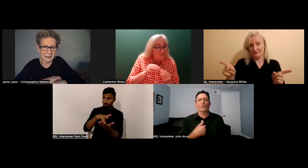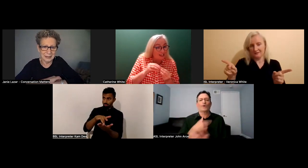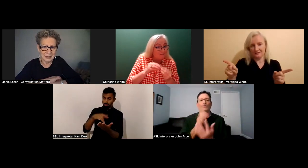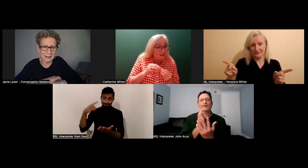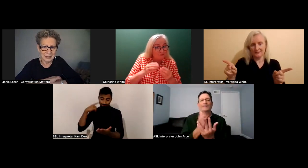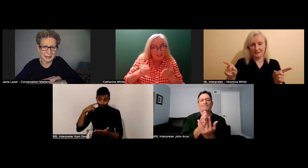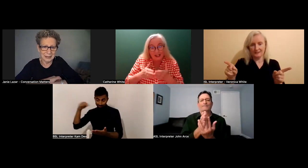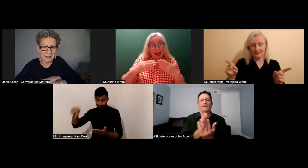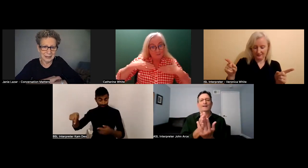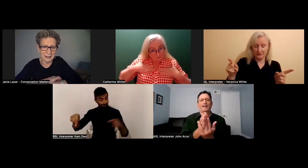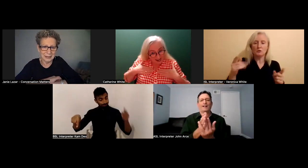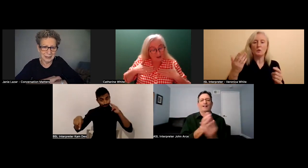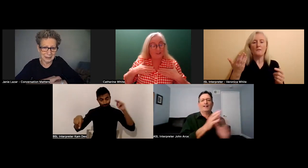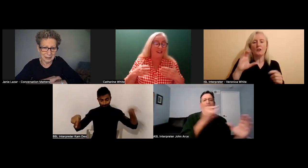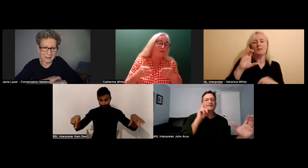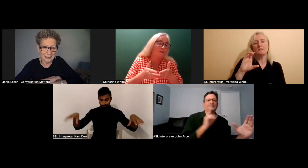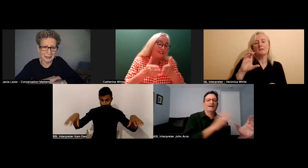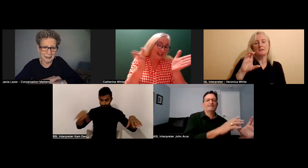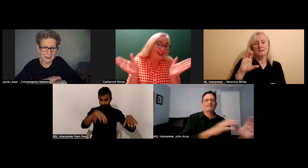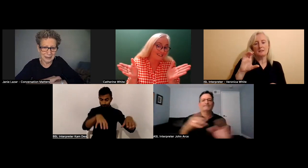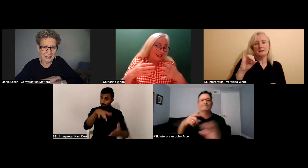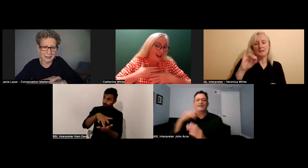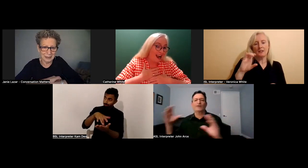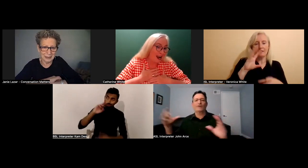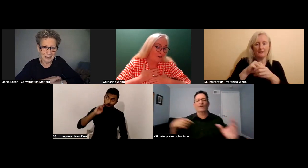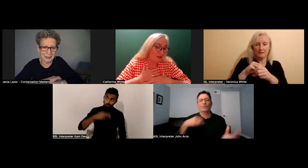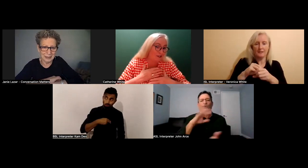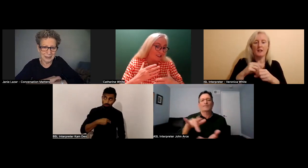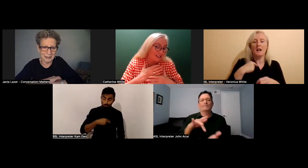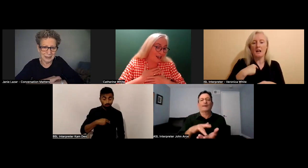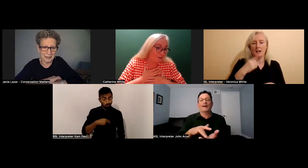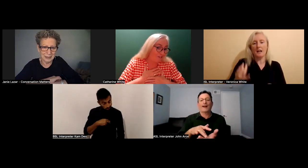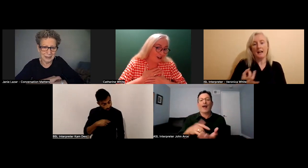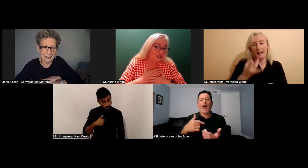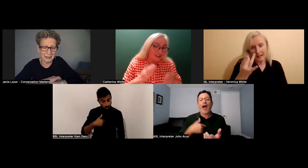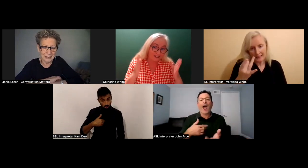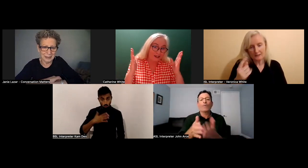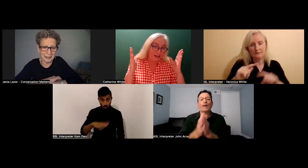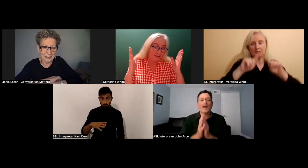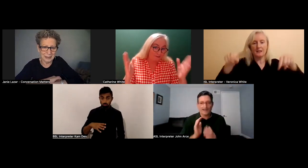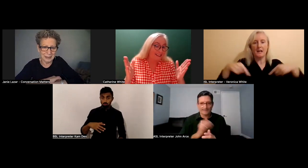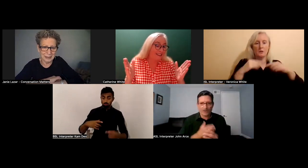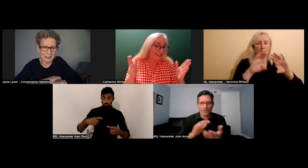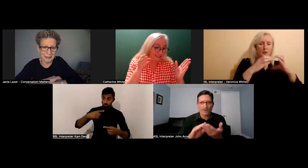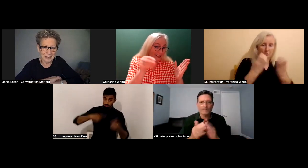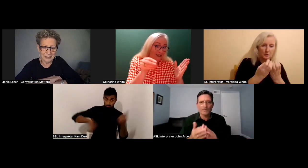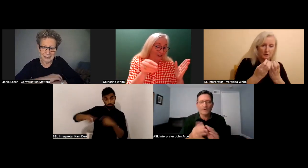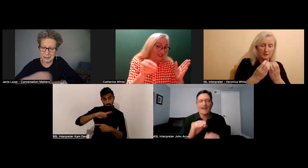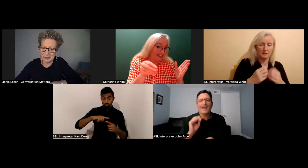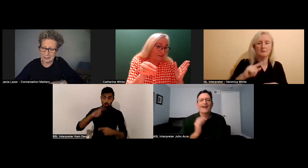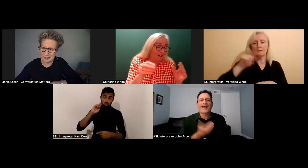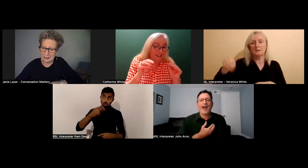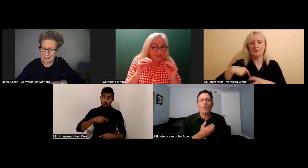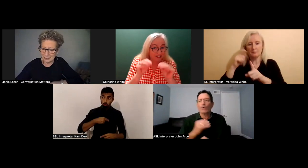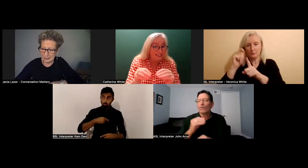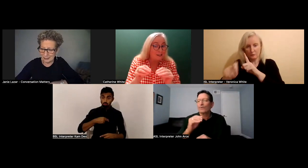of civic involvement, my thing would be to ask our community and our profession please include